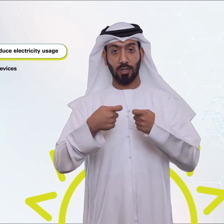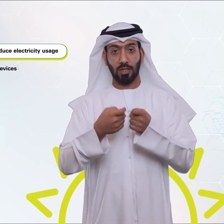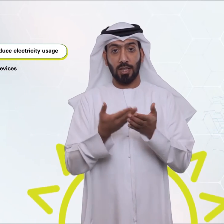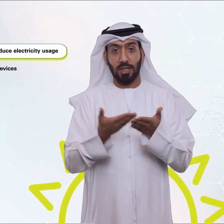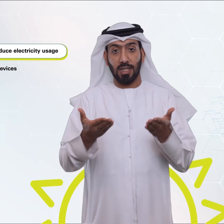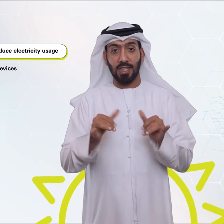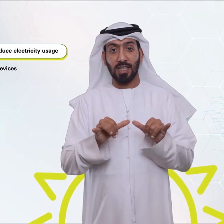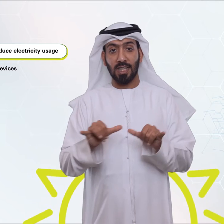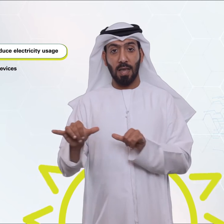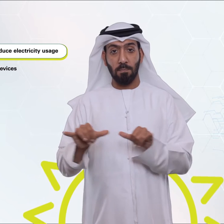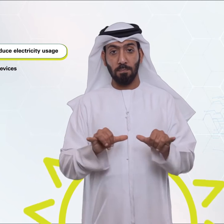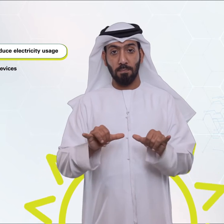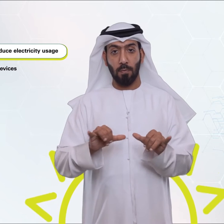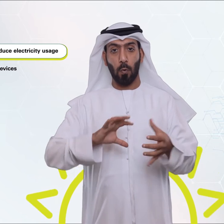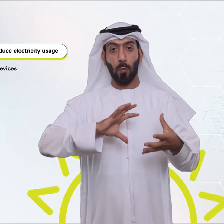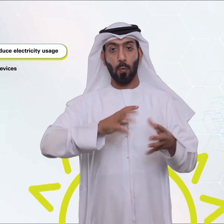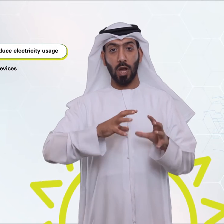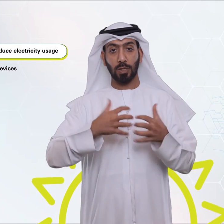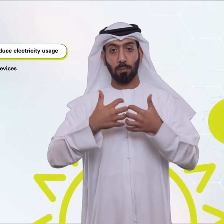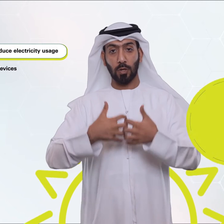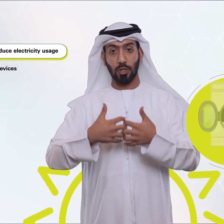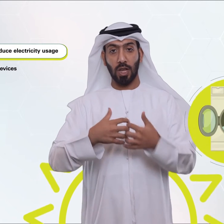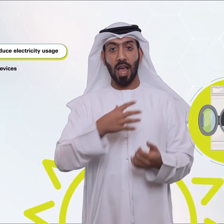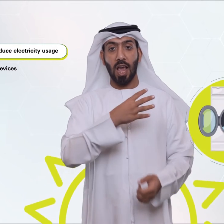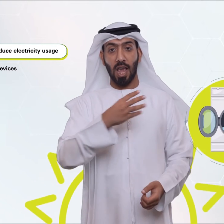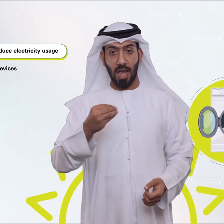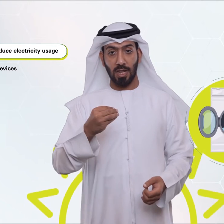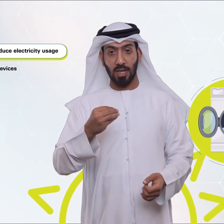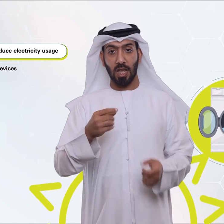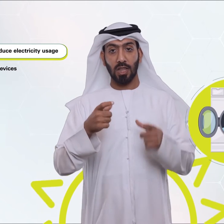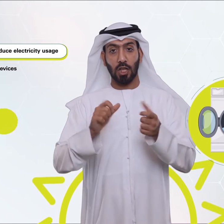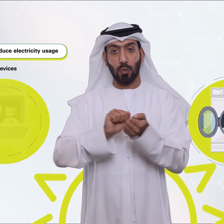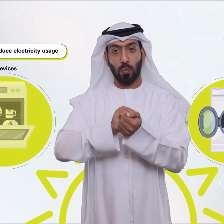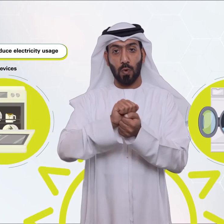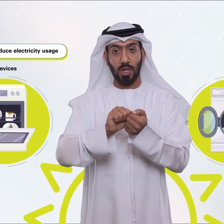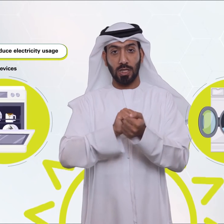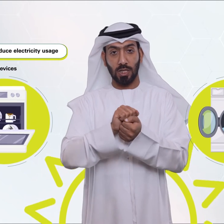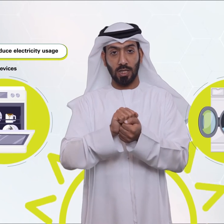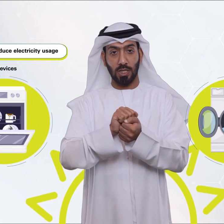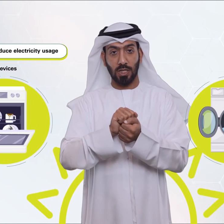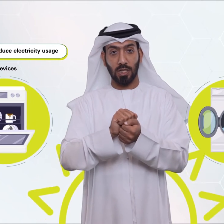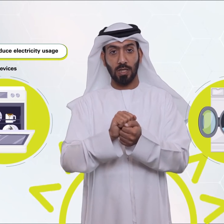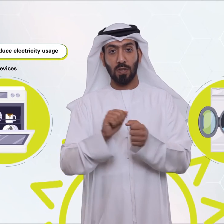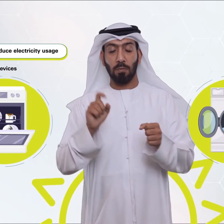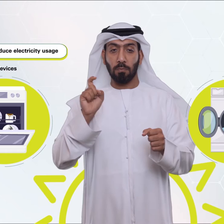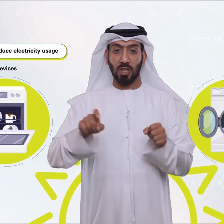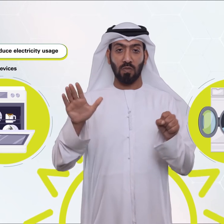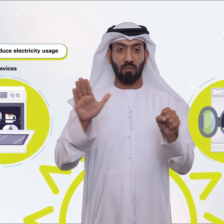Avoid operating electrical appliances such as washing machines, dishwashers, if they are not completely full.